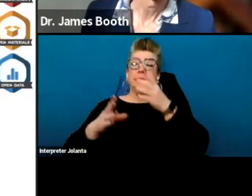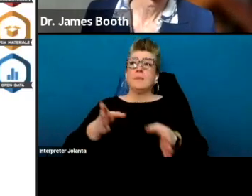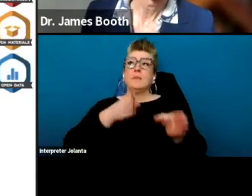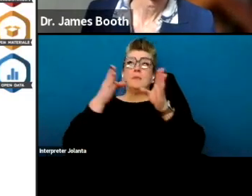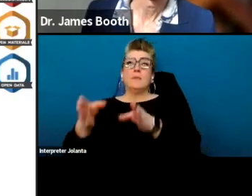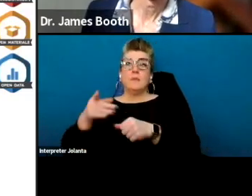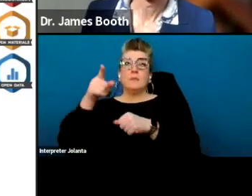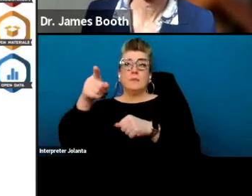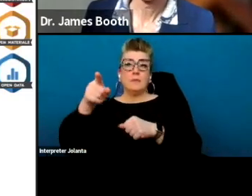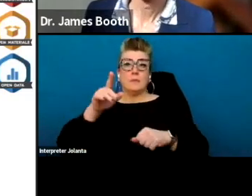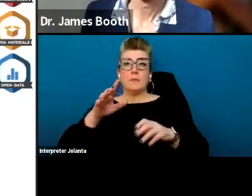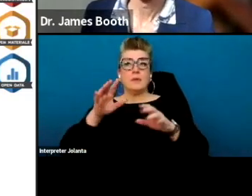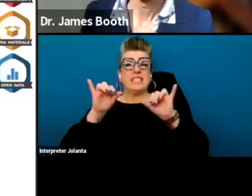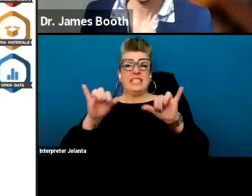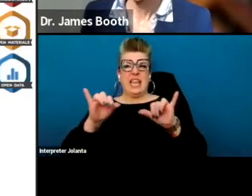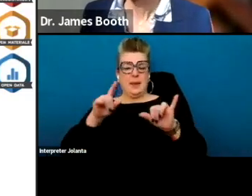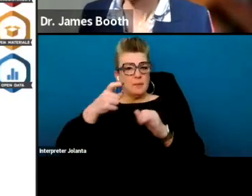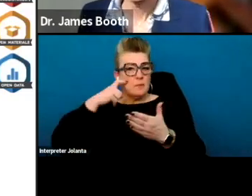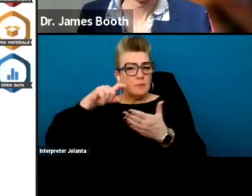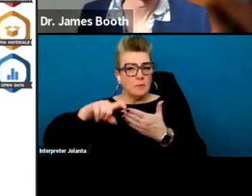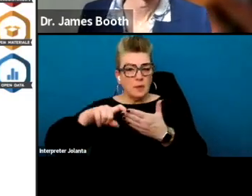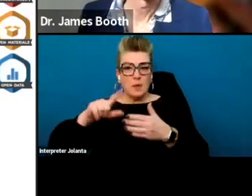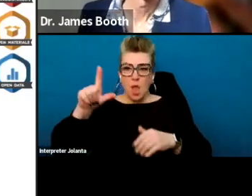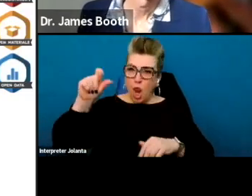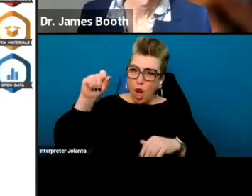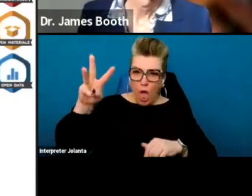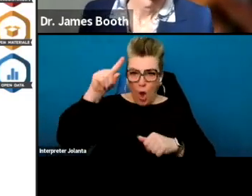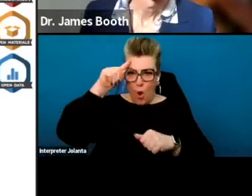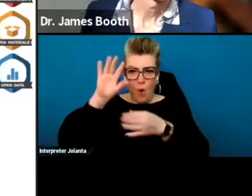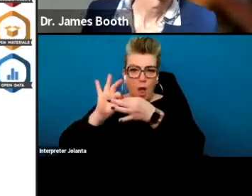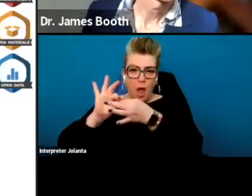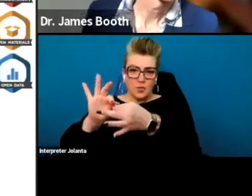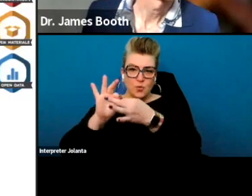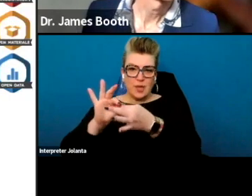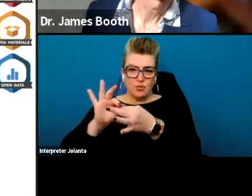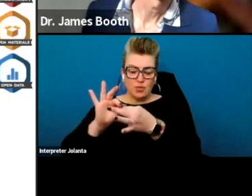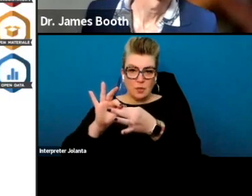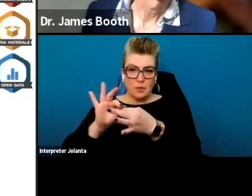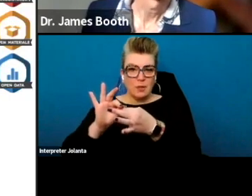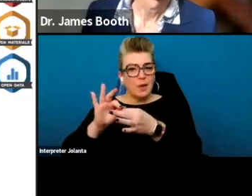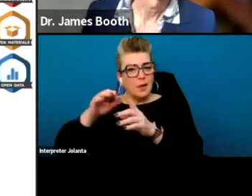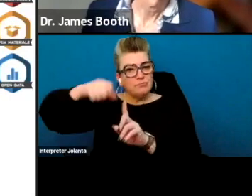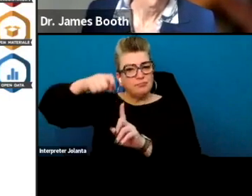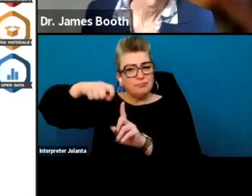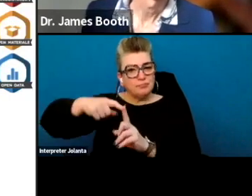these 7-year-olds, we also showed that the low association produced higher